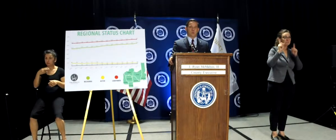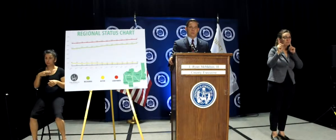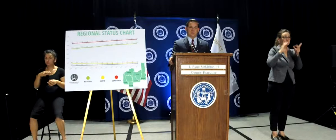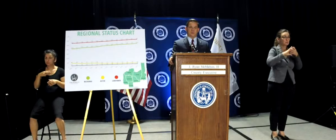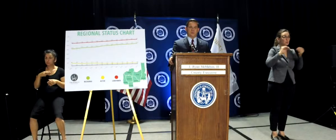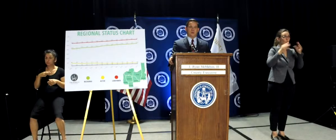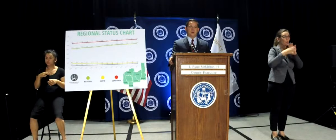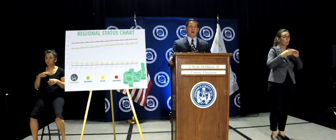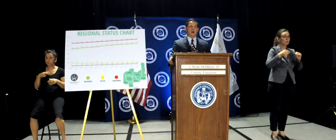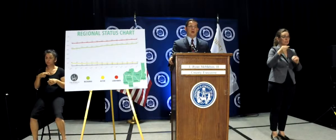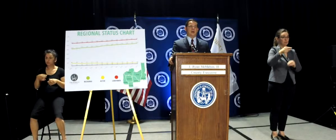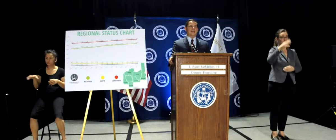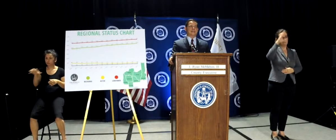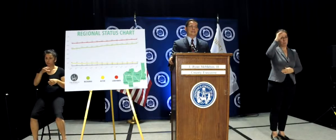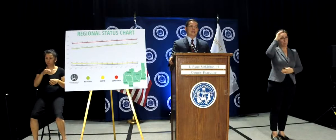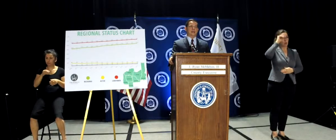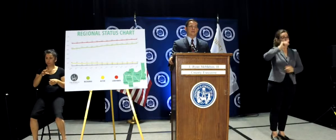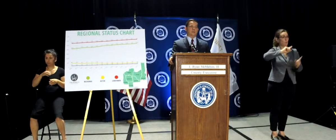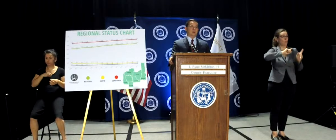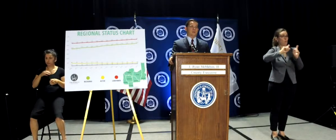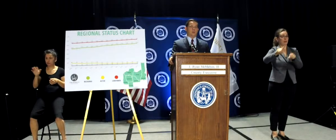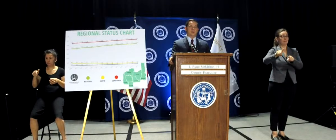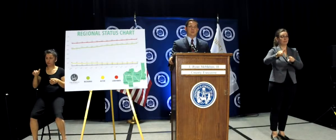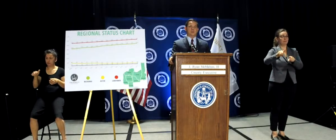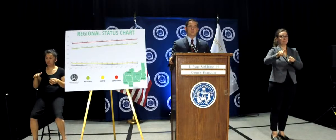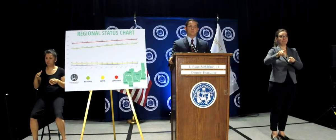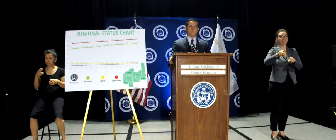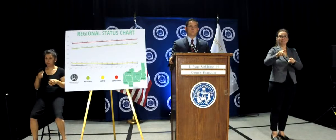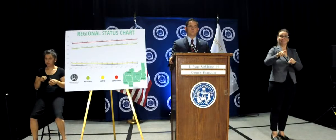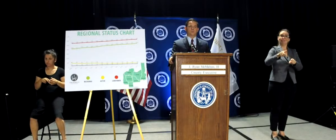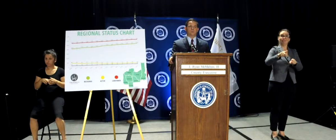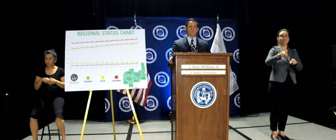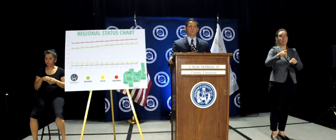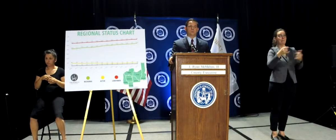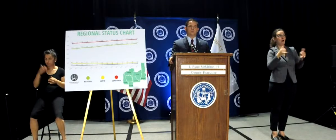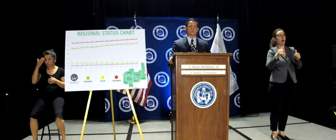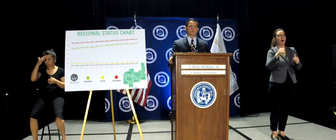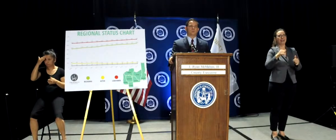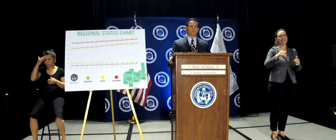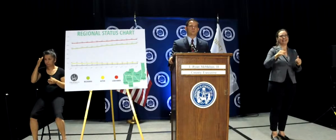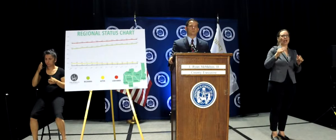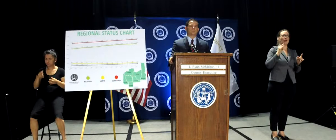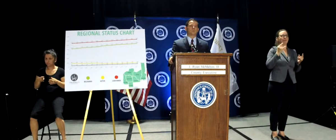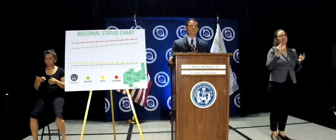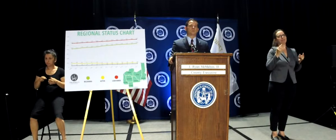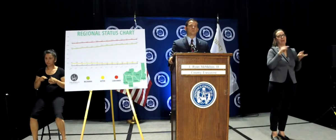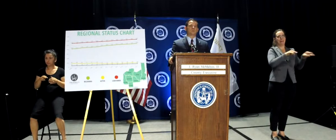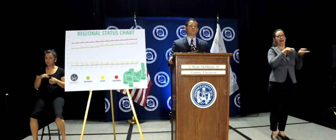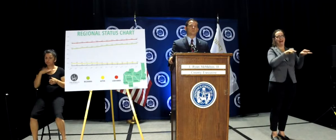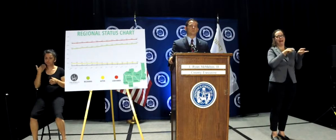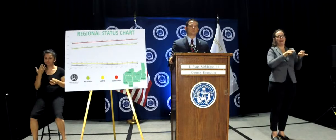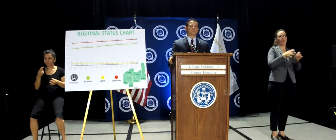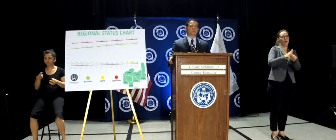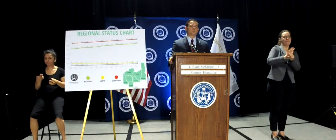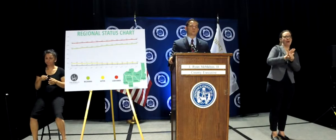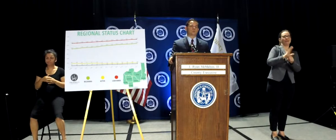it's disruptive, and it's deadly for many of our residents. Going off of the community spread, we've heard and